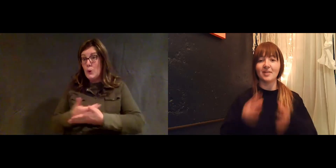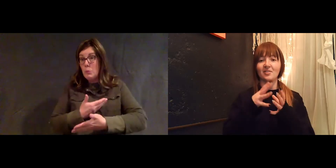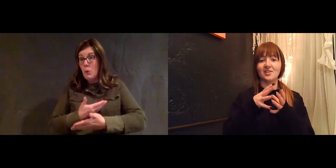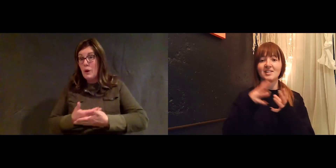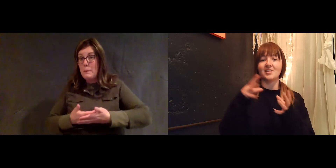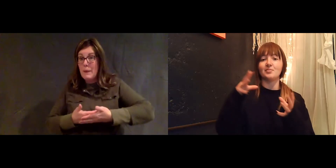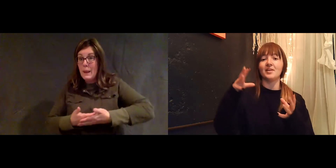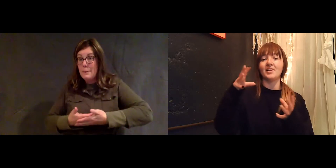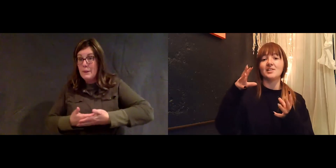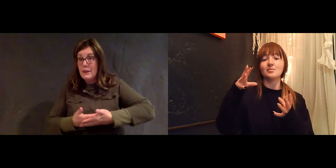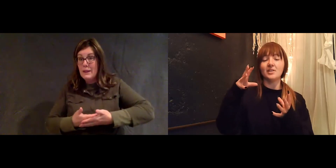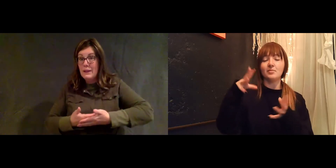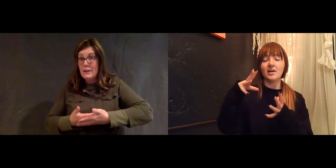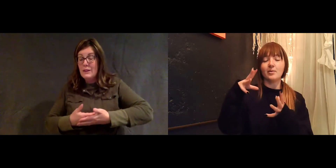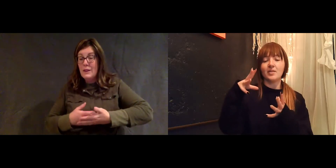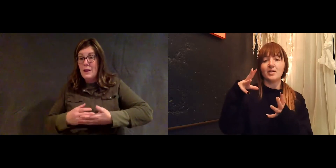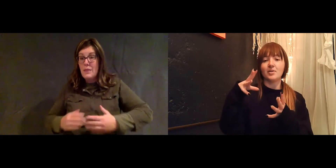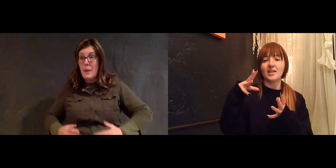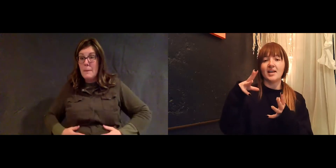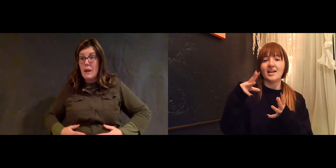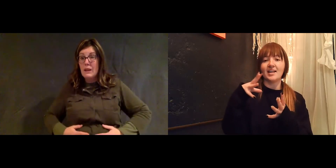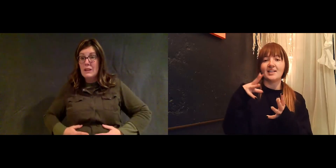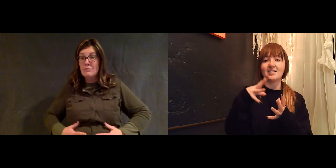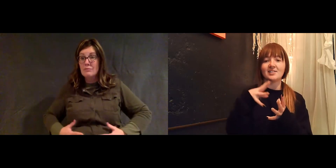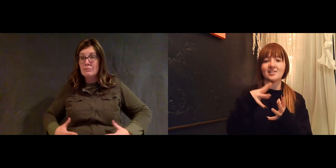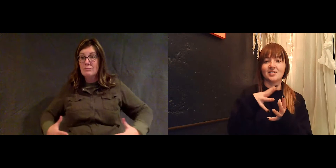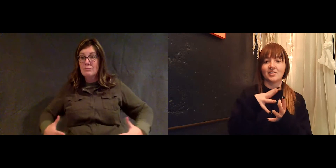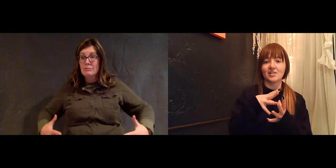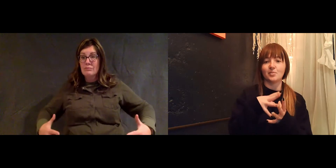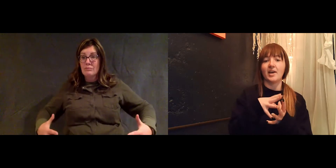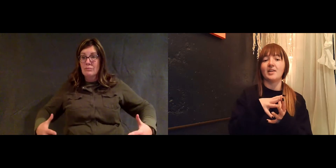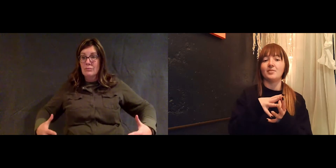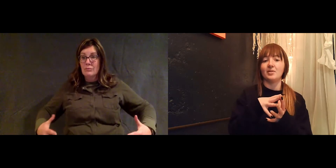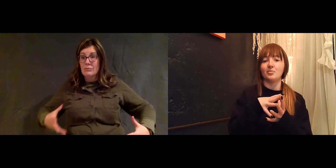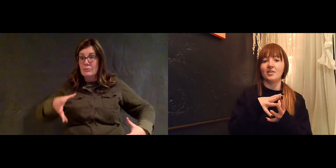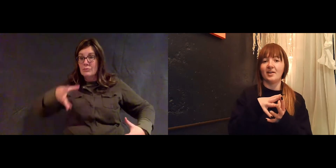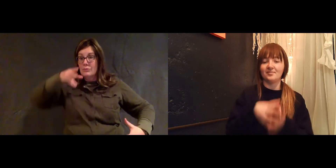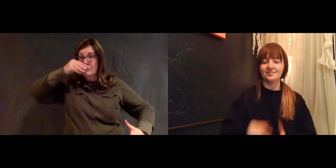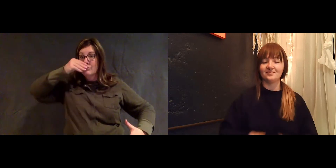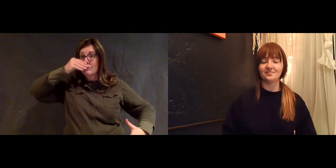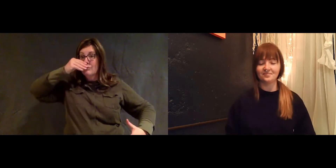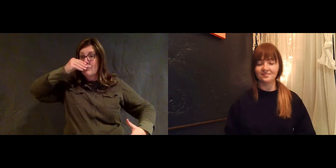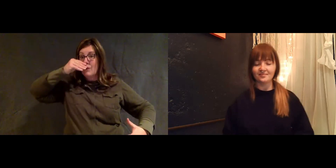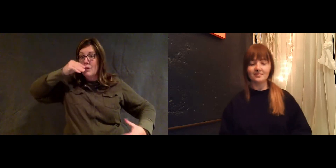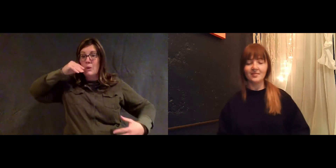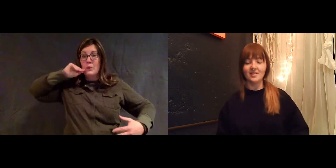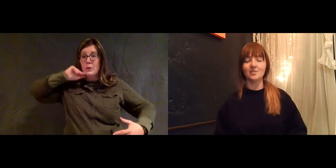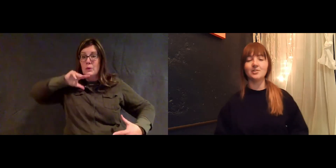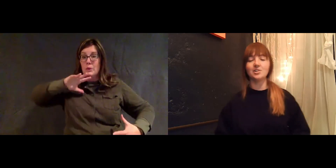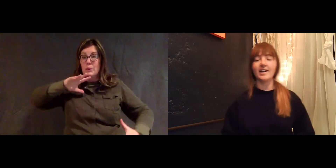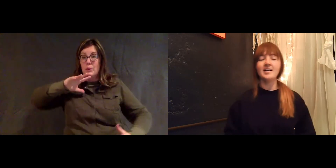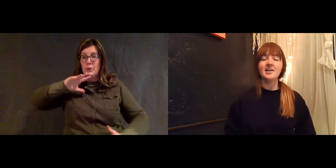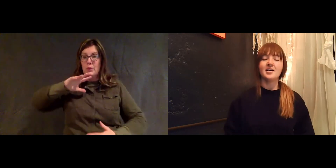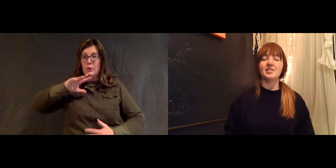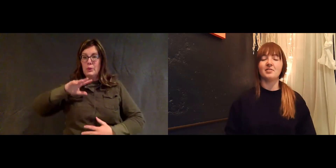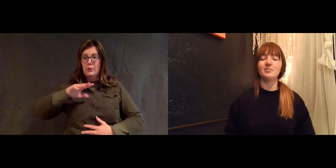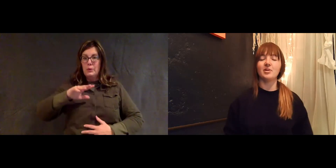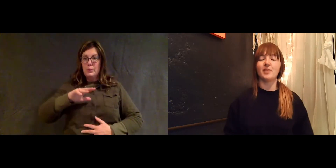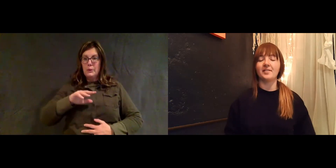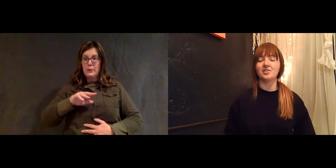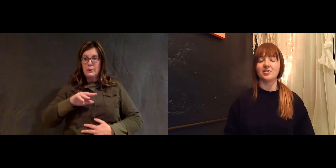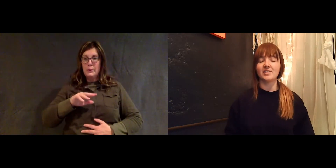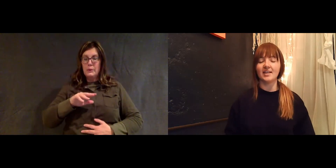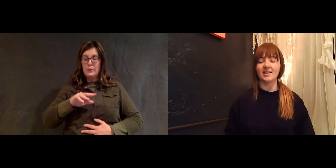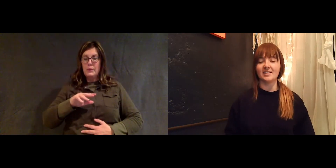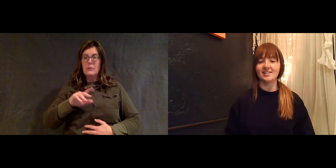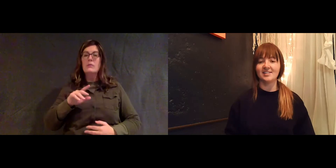you might notice that their belly gets really big when they breathe in, and then it starts to expand when they breathe out. So we'll try 3 more